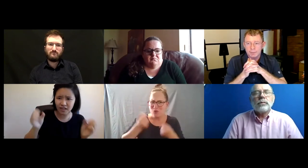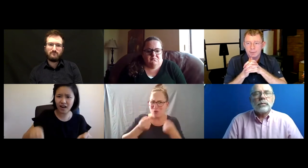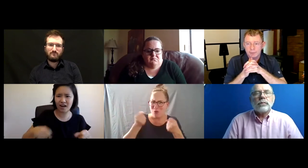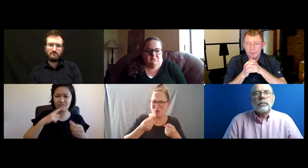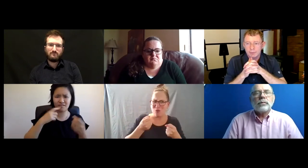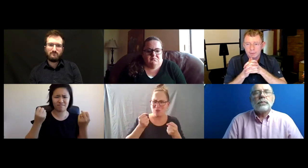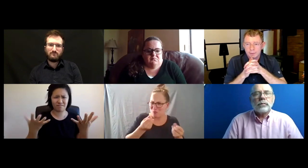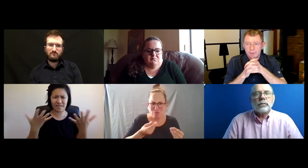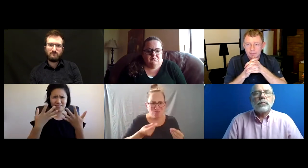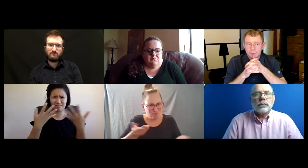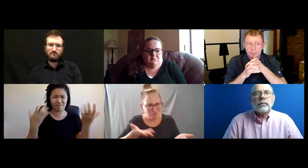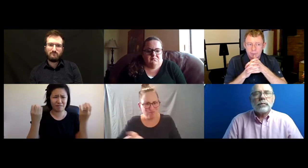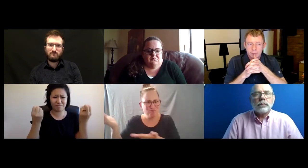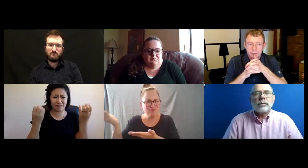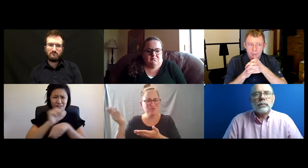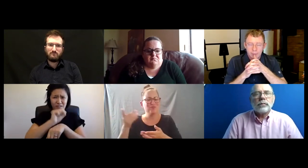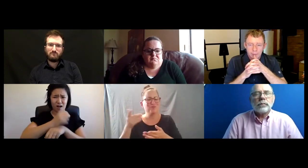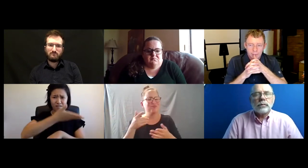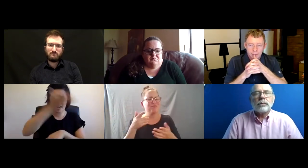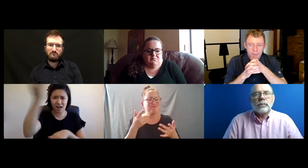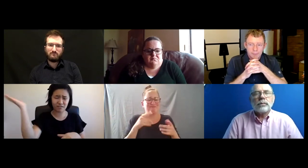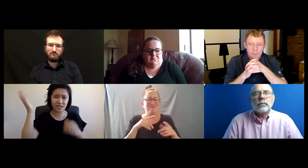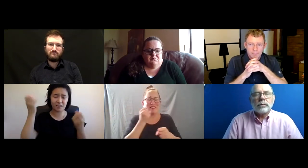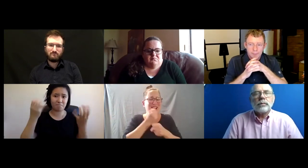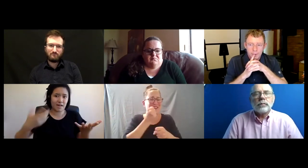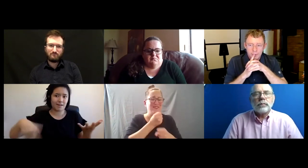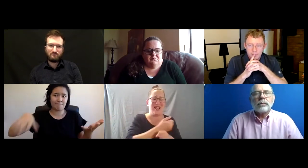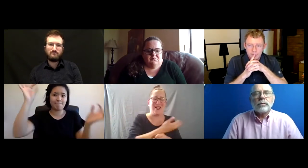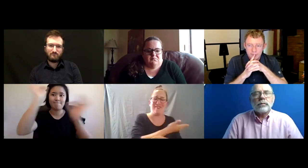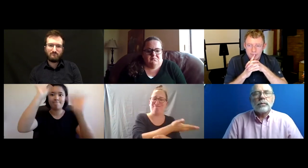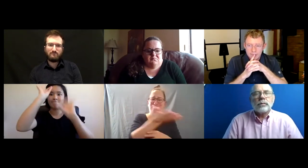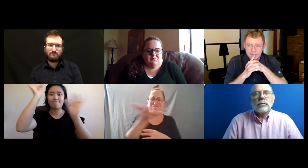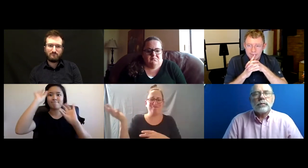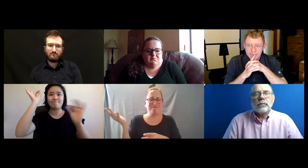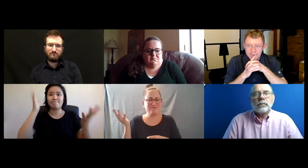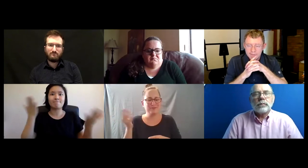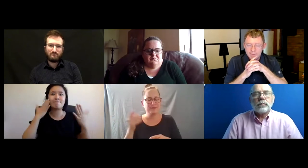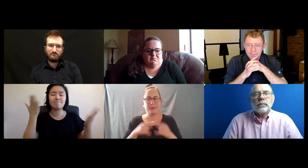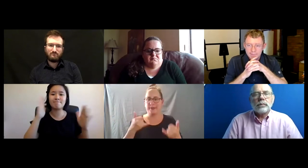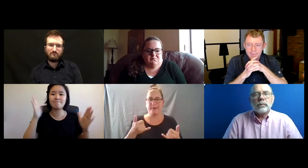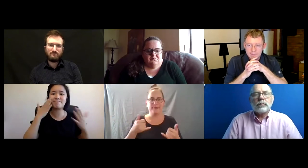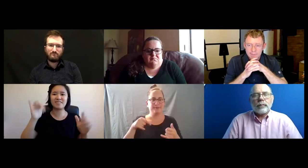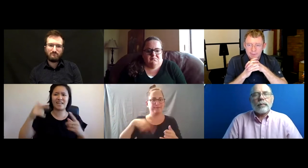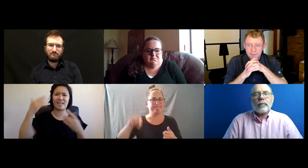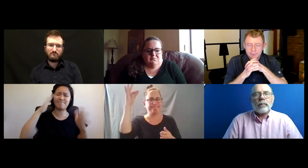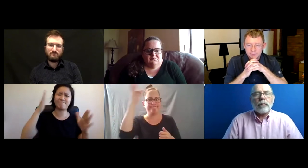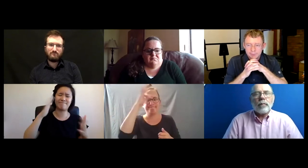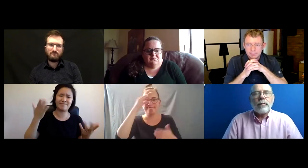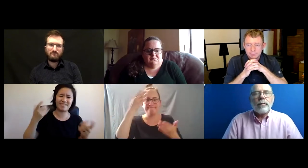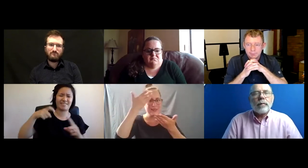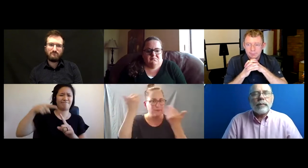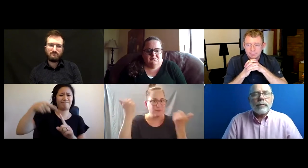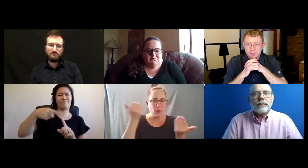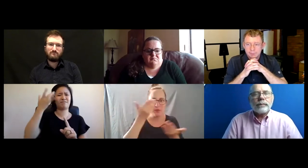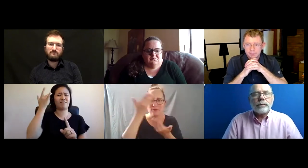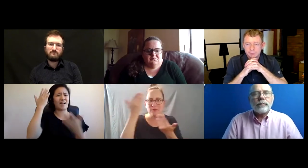right? What about ambulance driver? I mean, there's a myriad of employment opportunities out there that